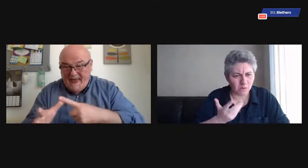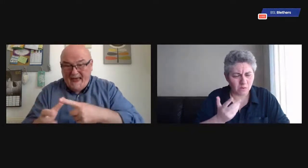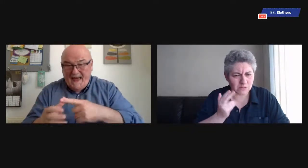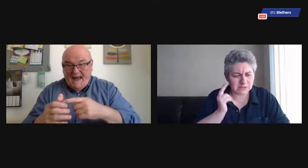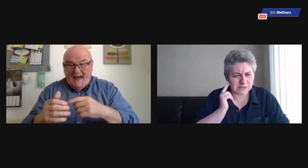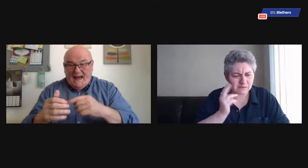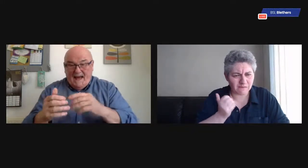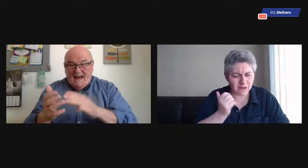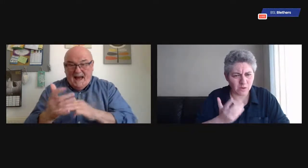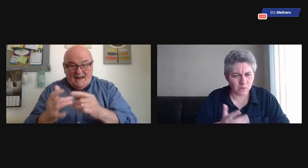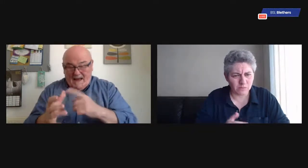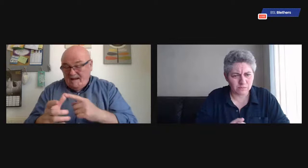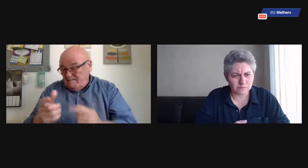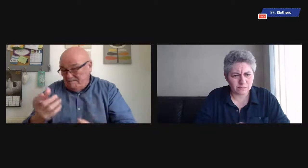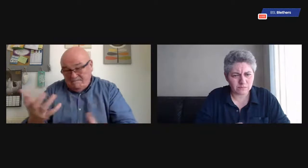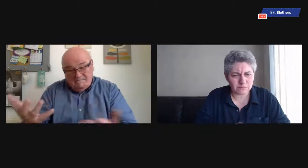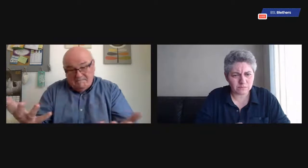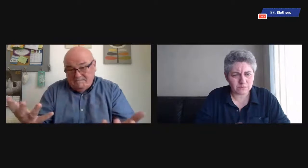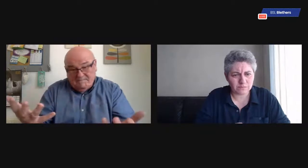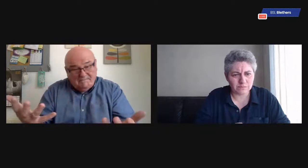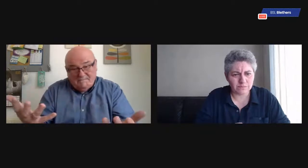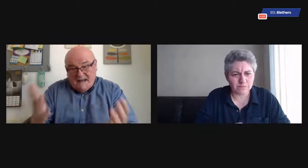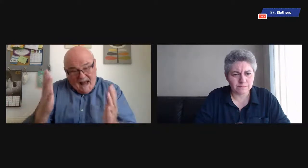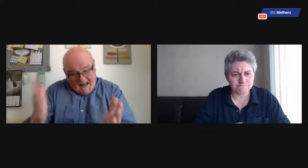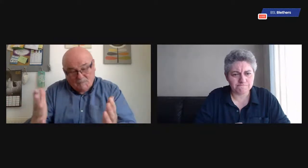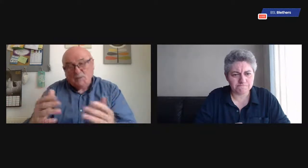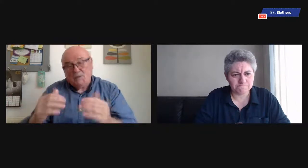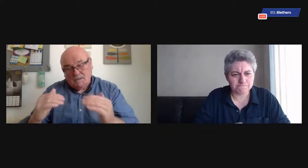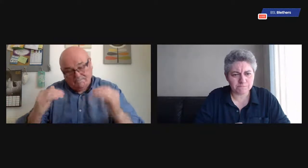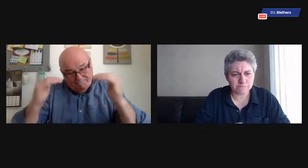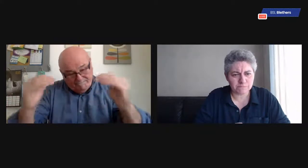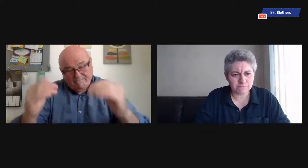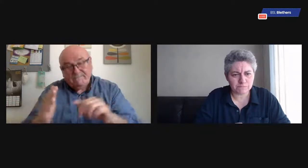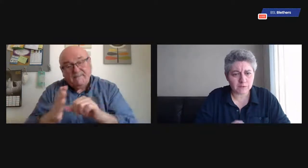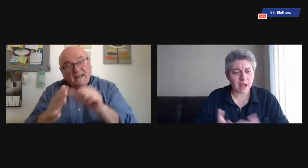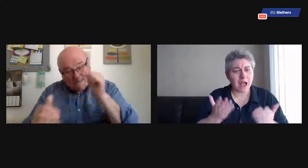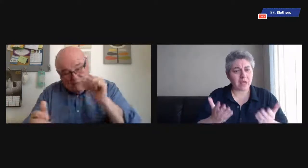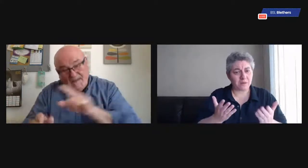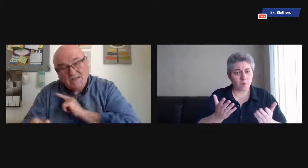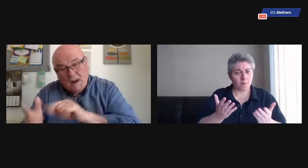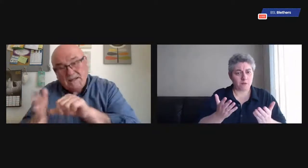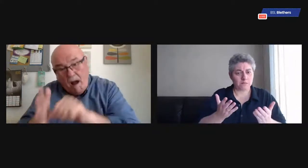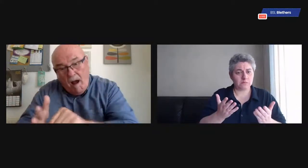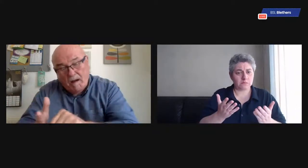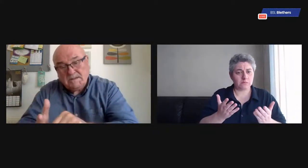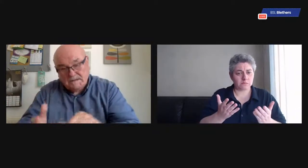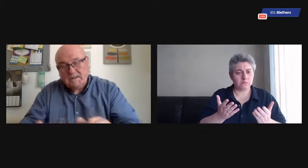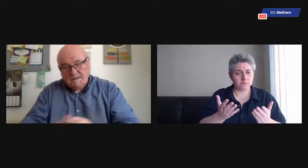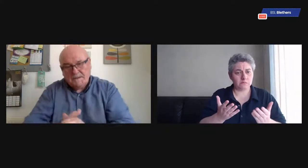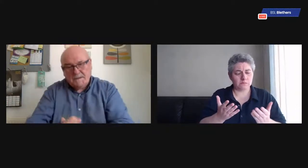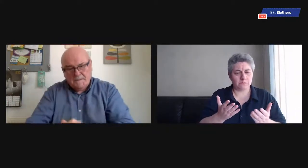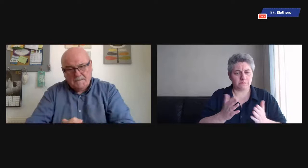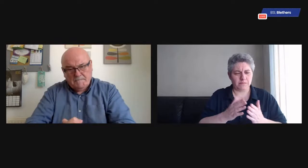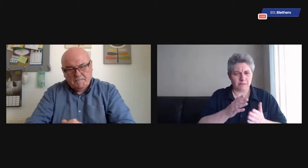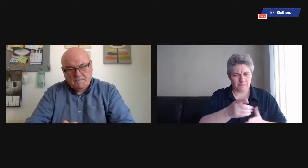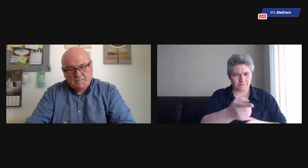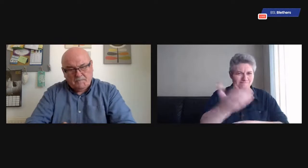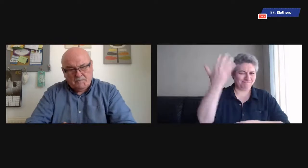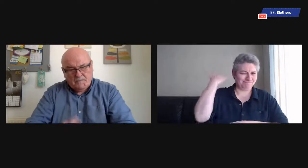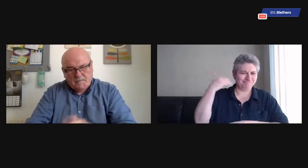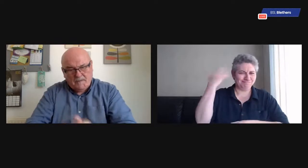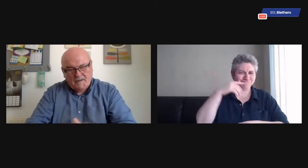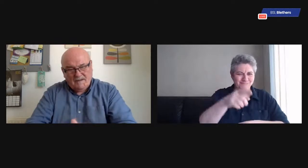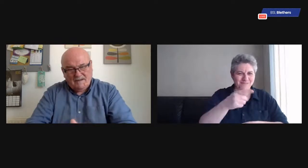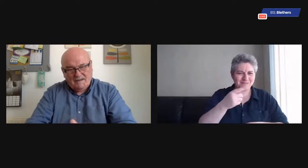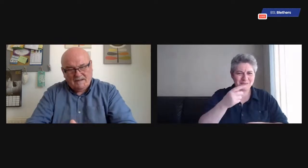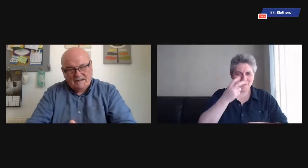degree or an MBA, and that can be in anything. That's how it works at the moment. So it is hard to